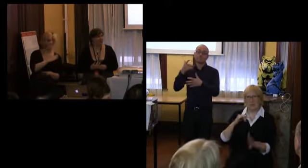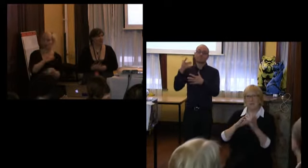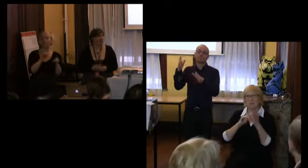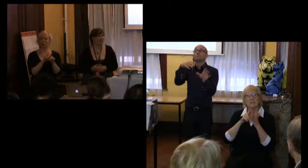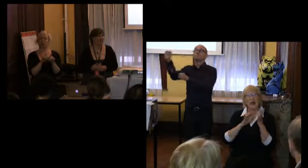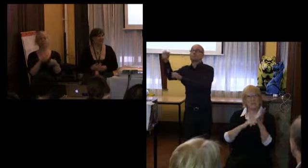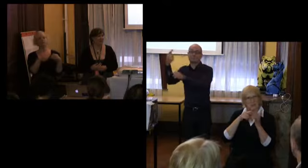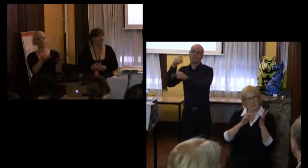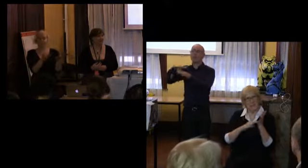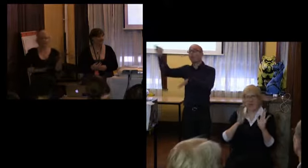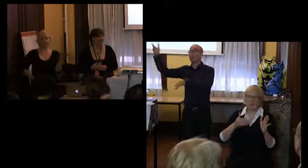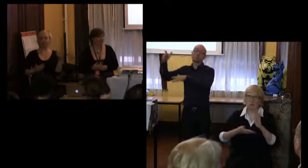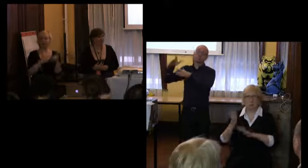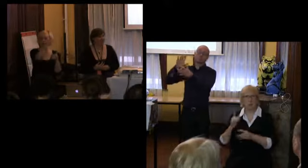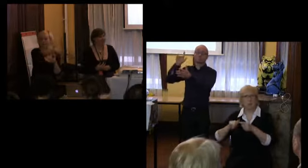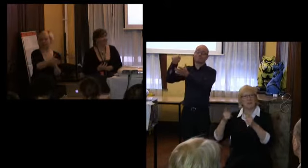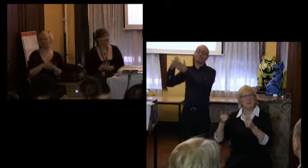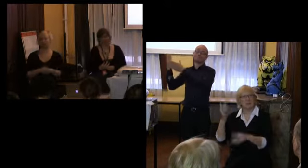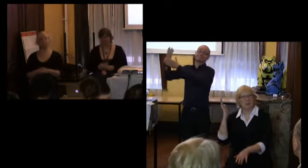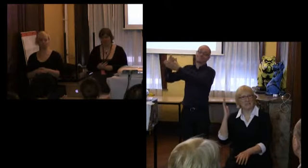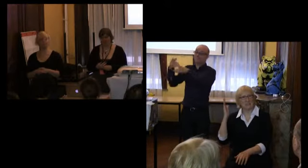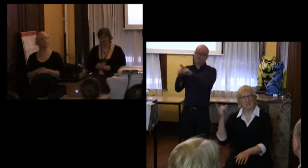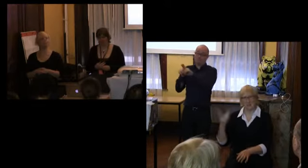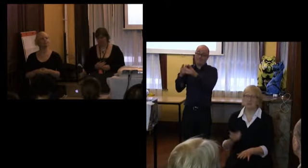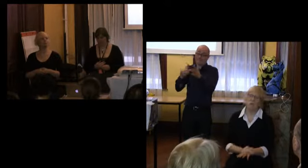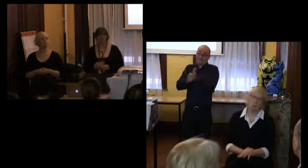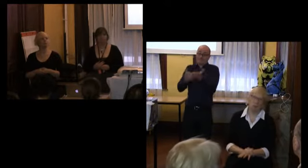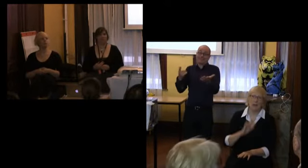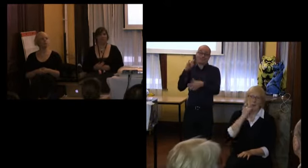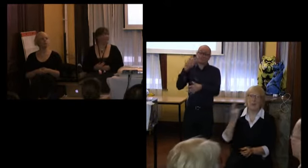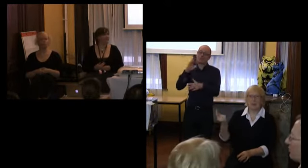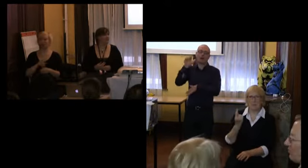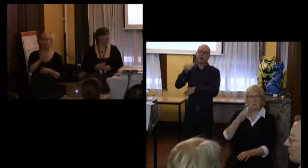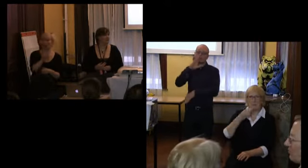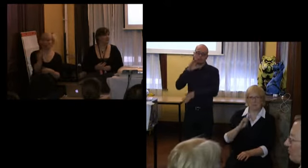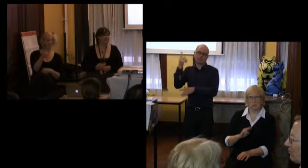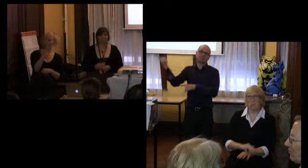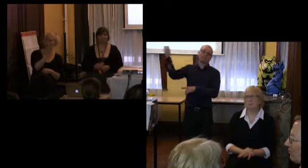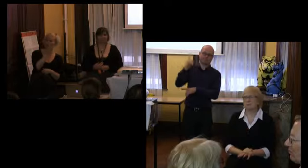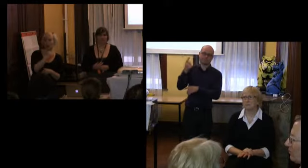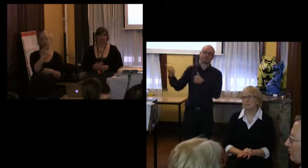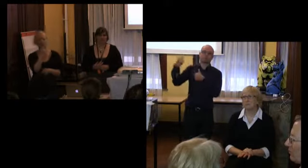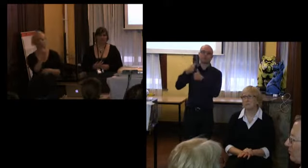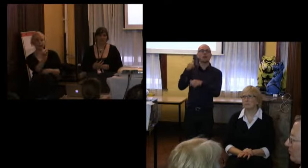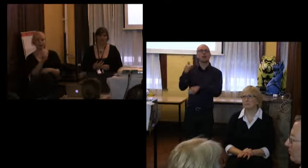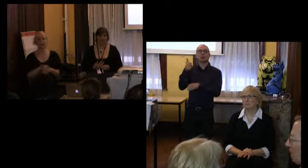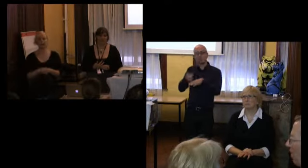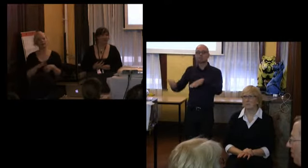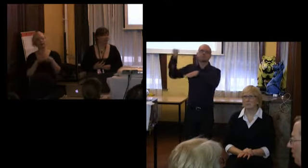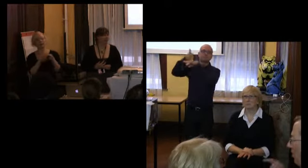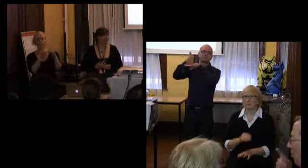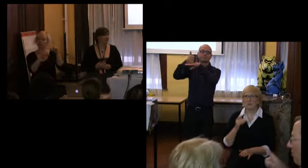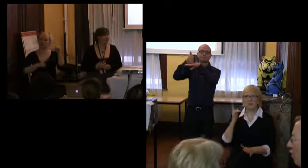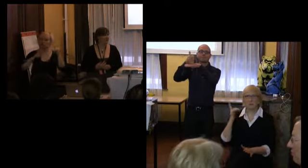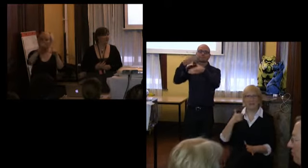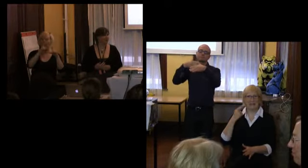another presentation on the same morning, so it'll be there this afternoon too. So he's the CEO of lille-seminar-presentation,